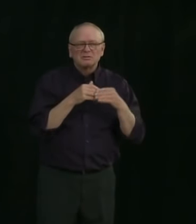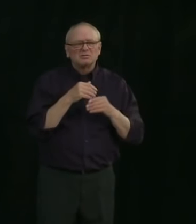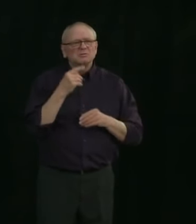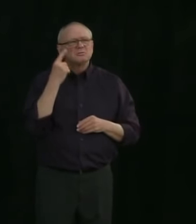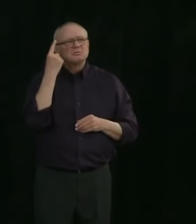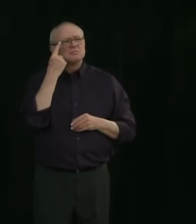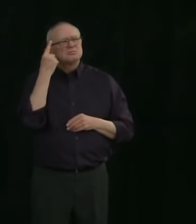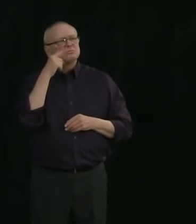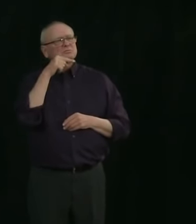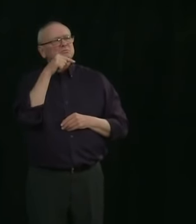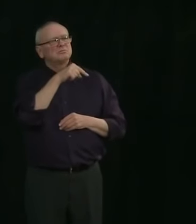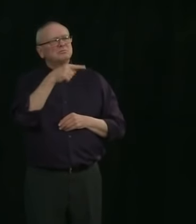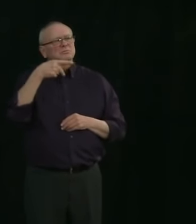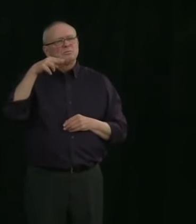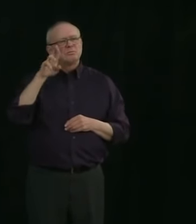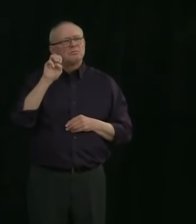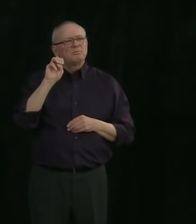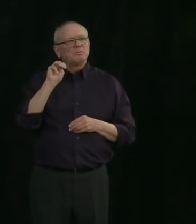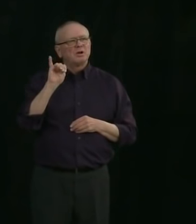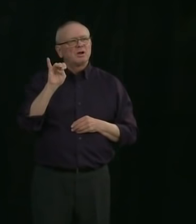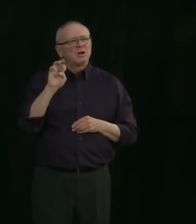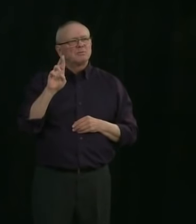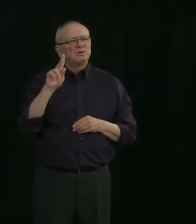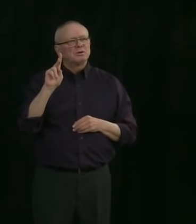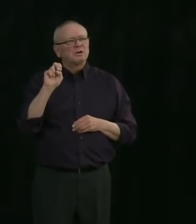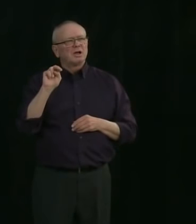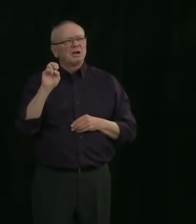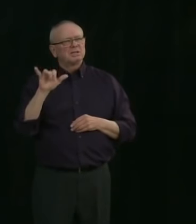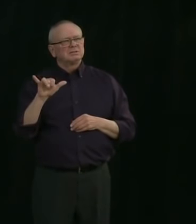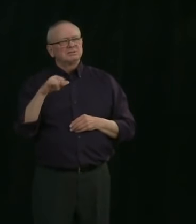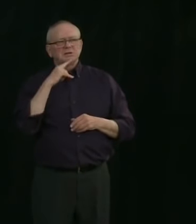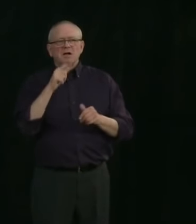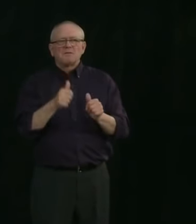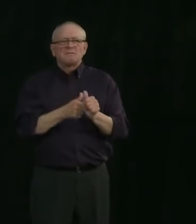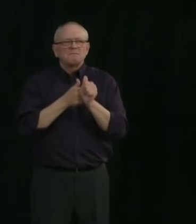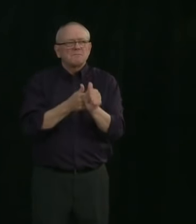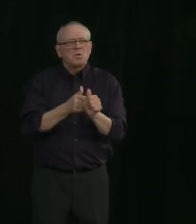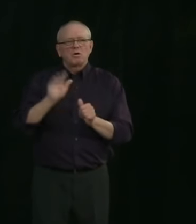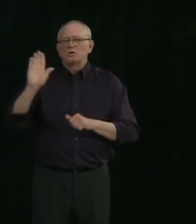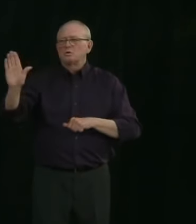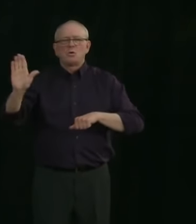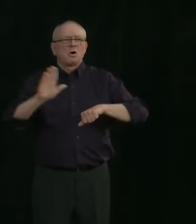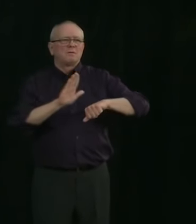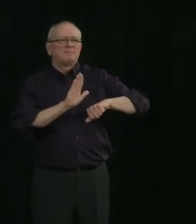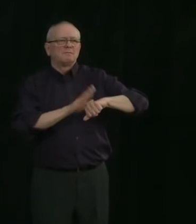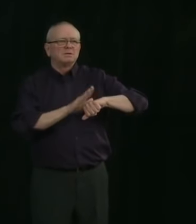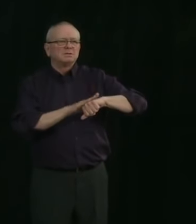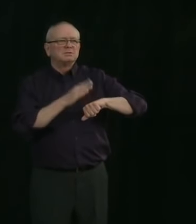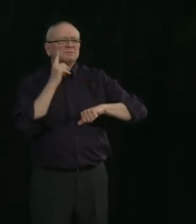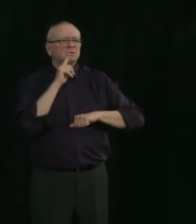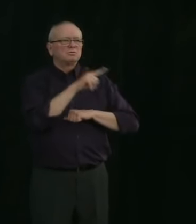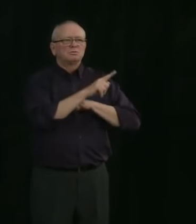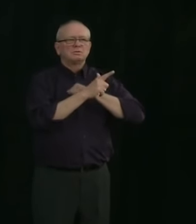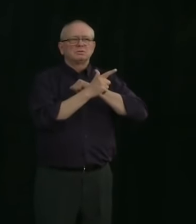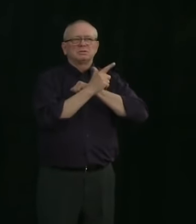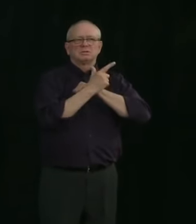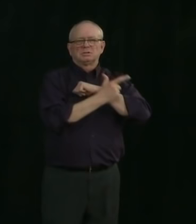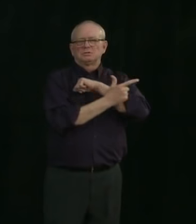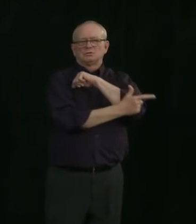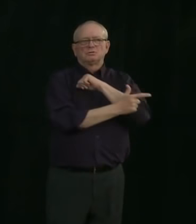officer's advice in keeping things running at the legislature in Alberta. Thank you. Yes. So